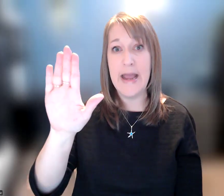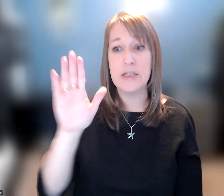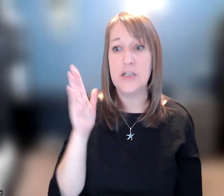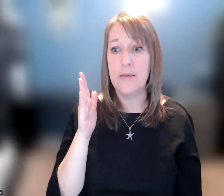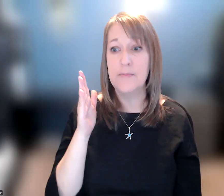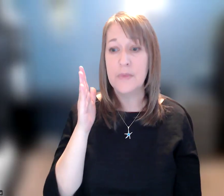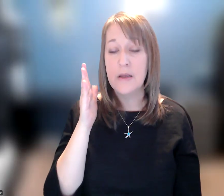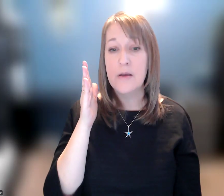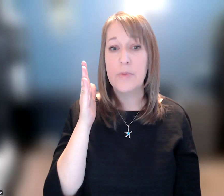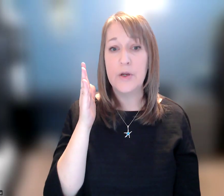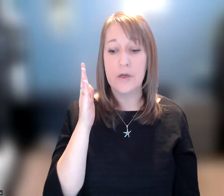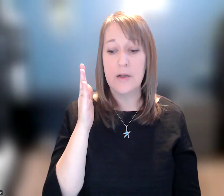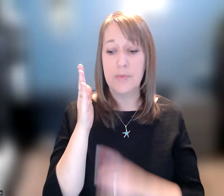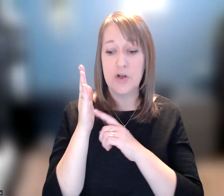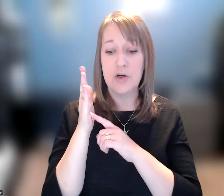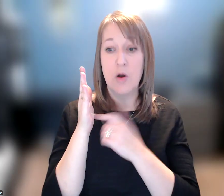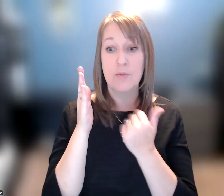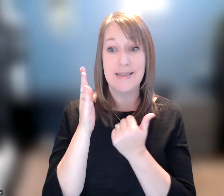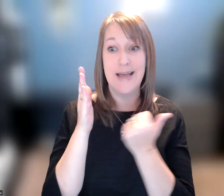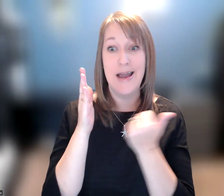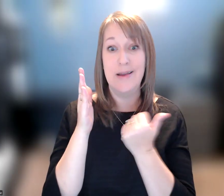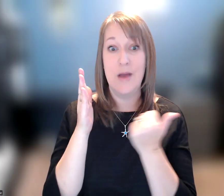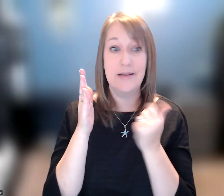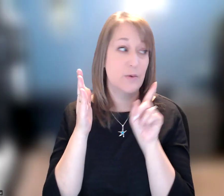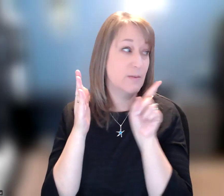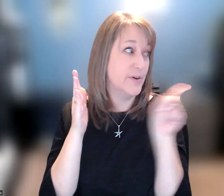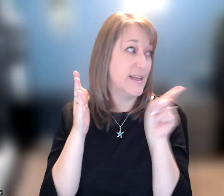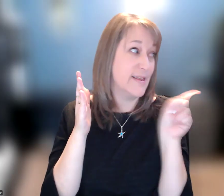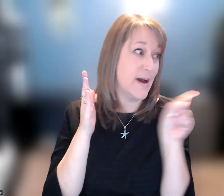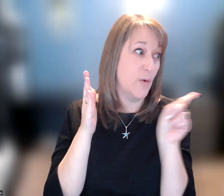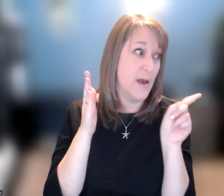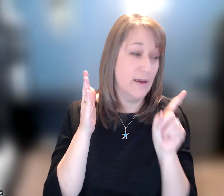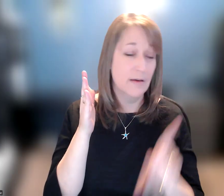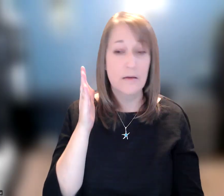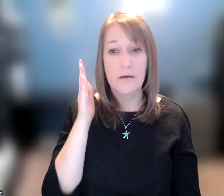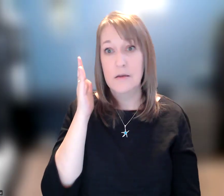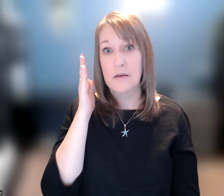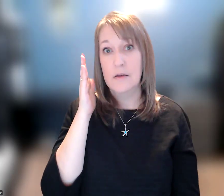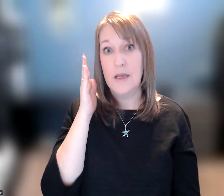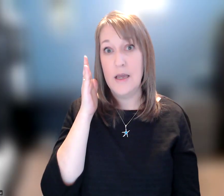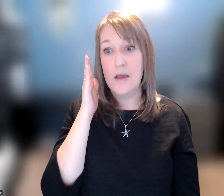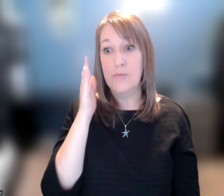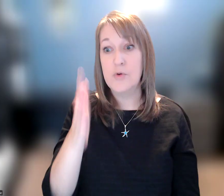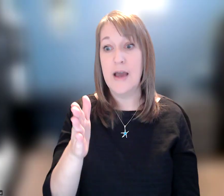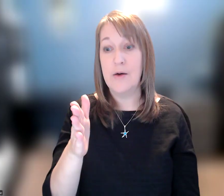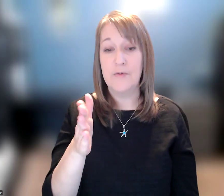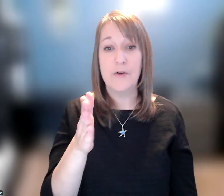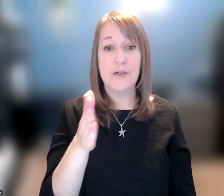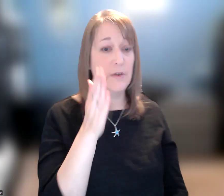hand shape, but you're going to turn your palm sideways so it's pointing that way and move it out in front of you.